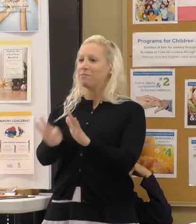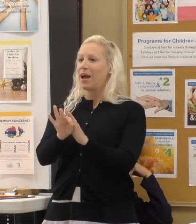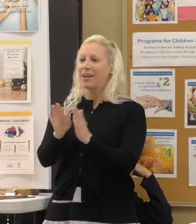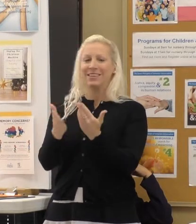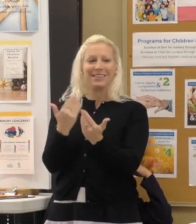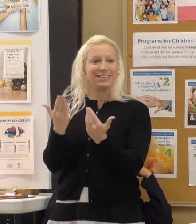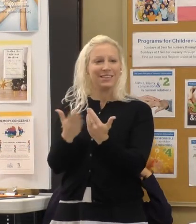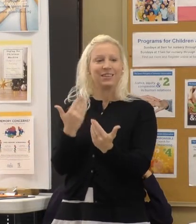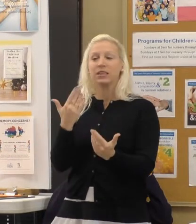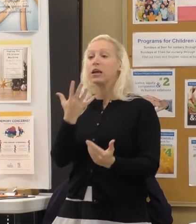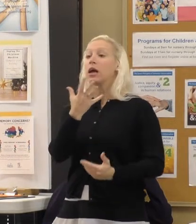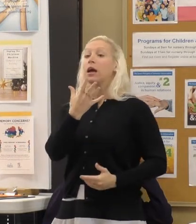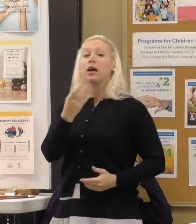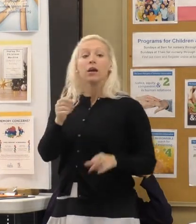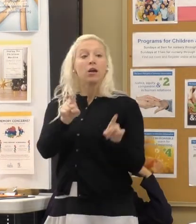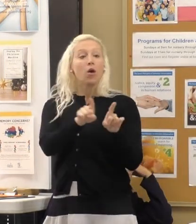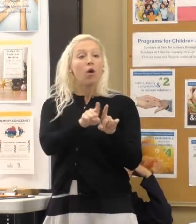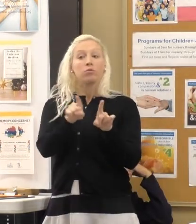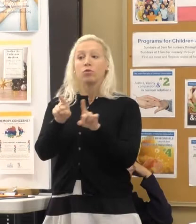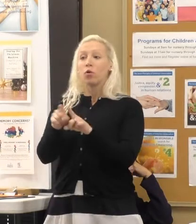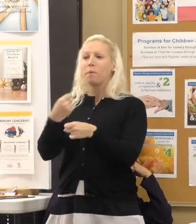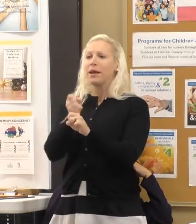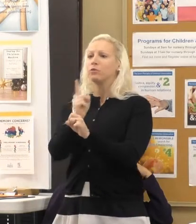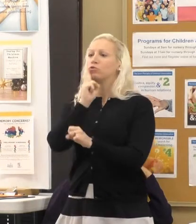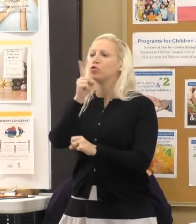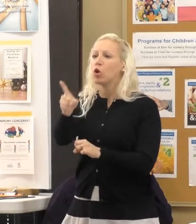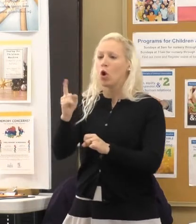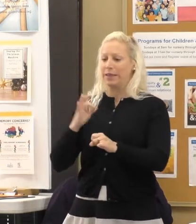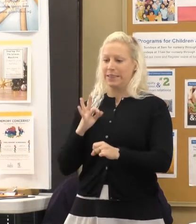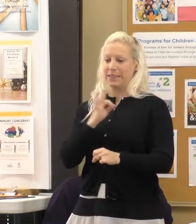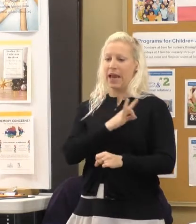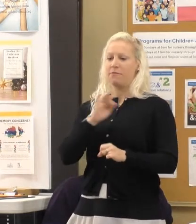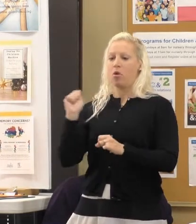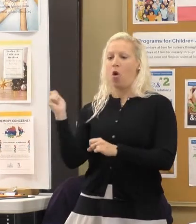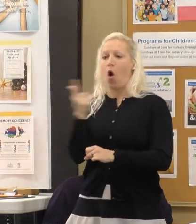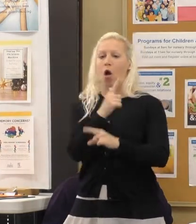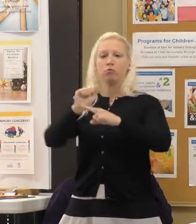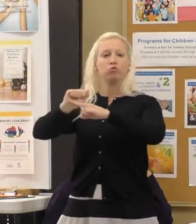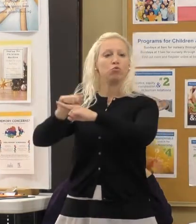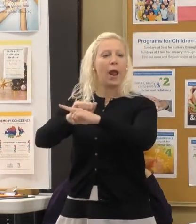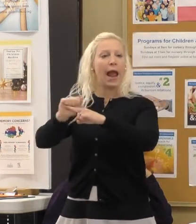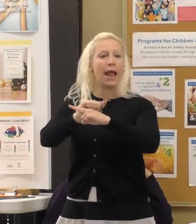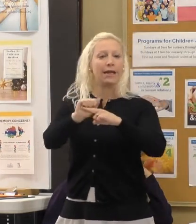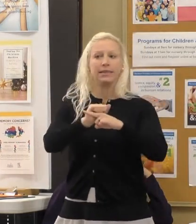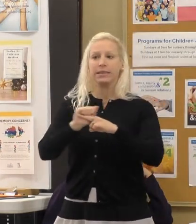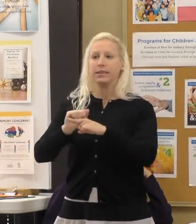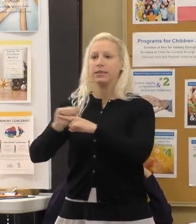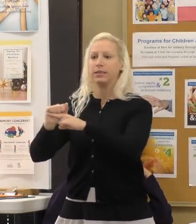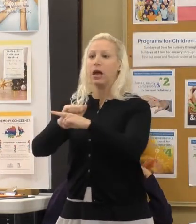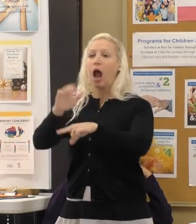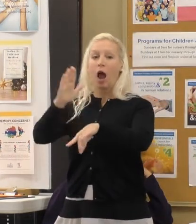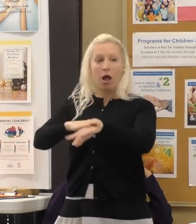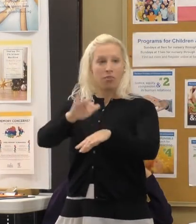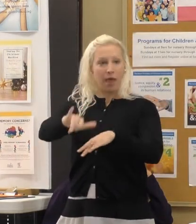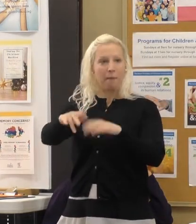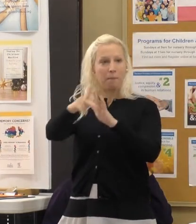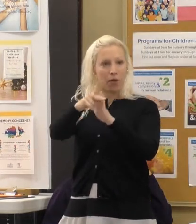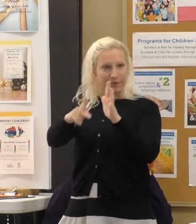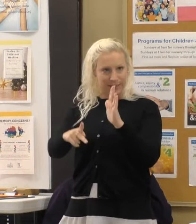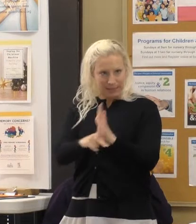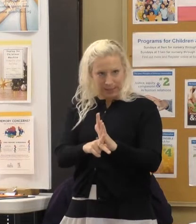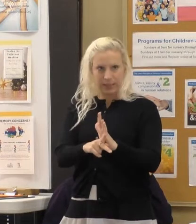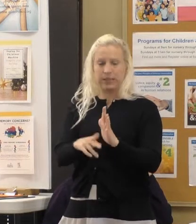it's understood by all of your staff, it's clearly communicated. make sure that everybody has the